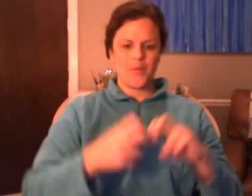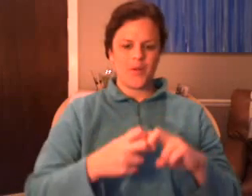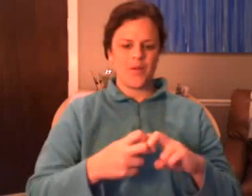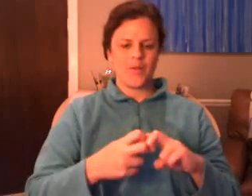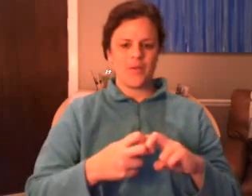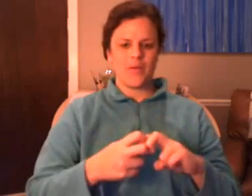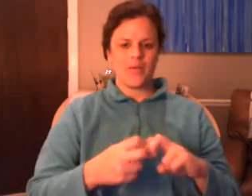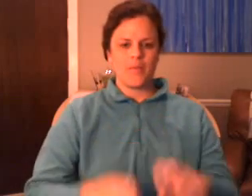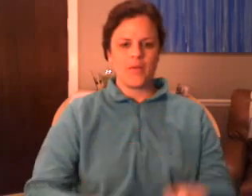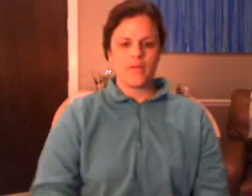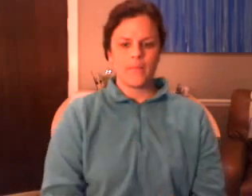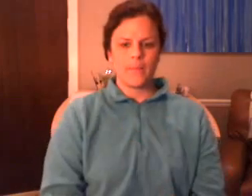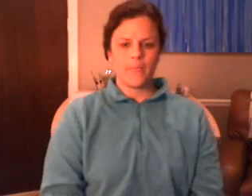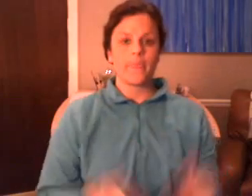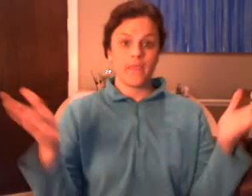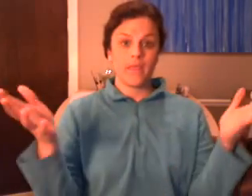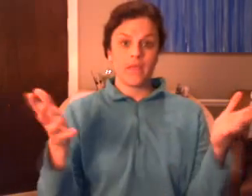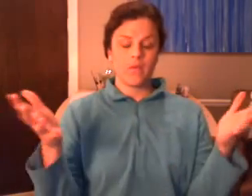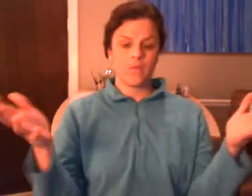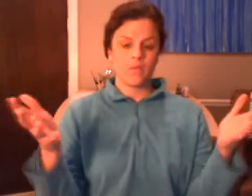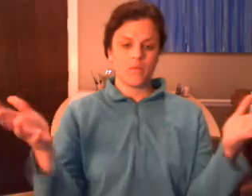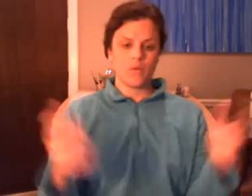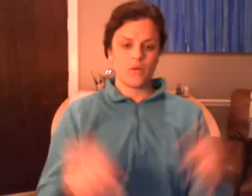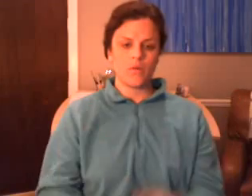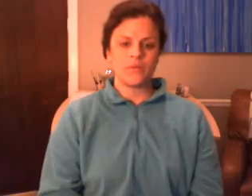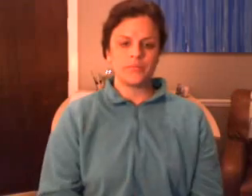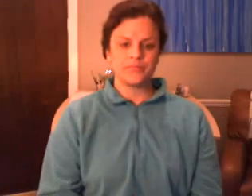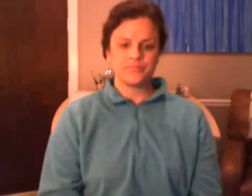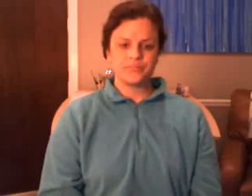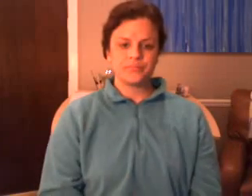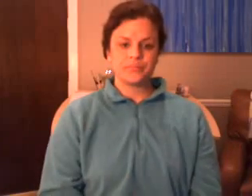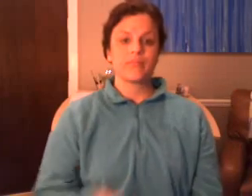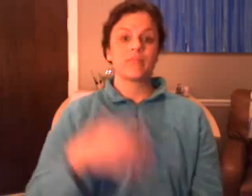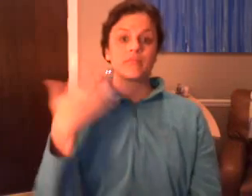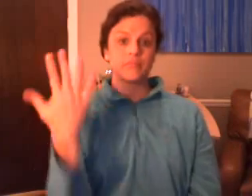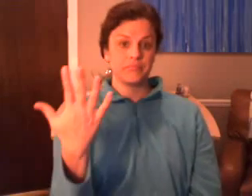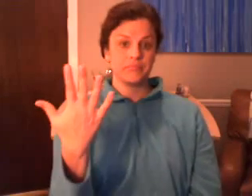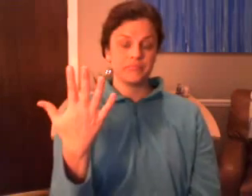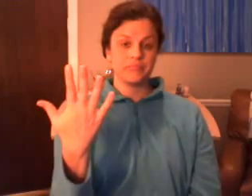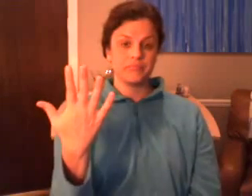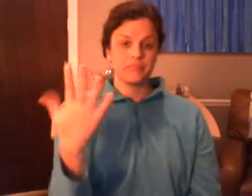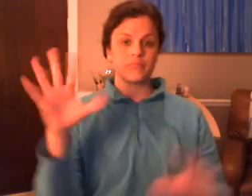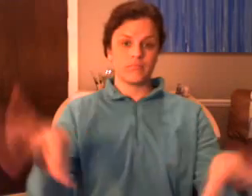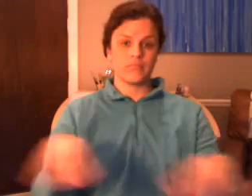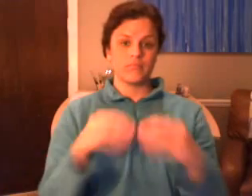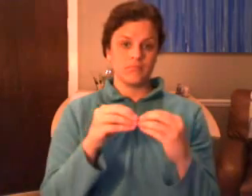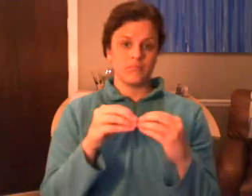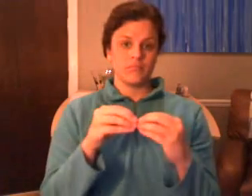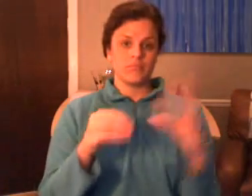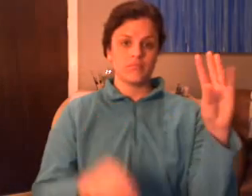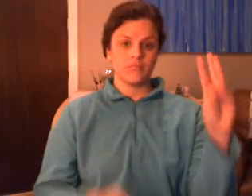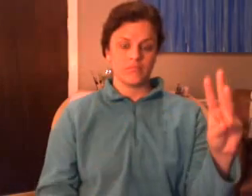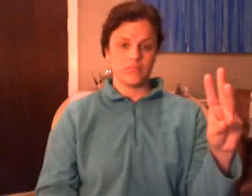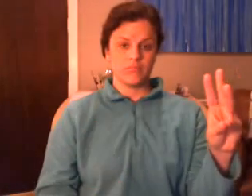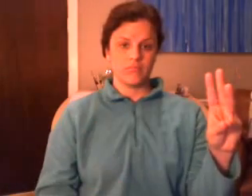is, I'm going to do it in different colors now, 5 plus 6. So if you want, you could